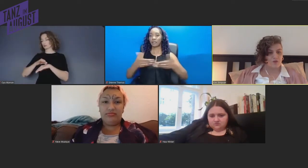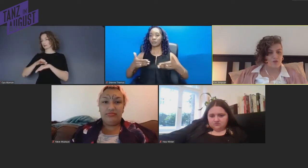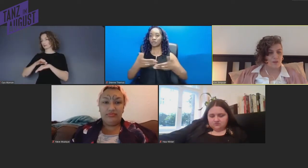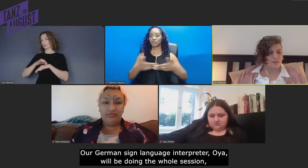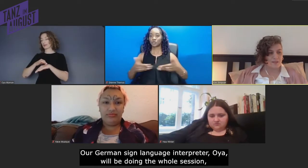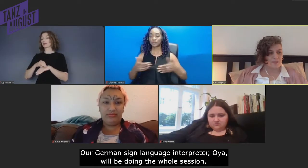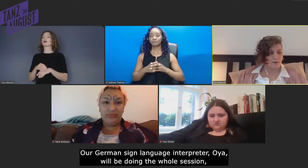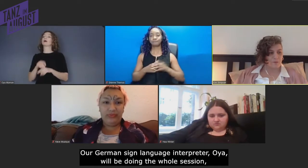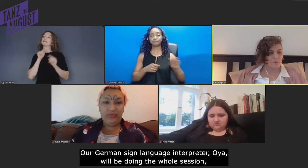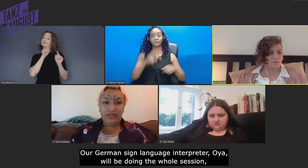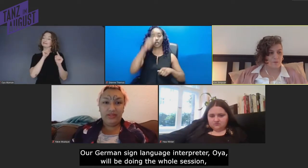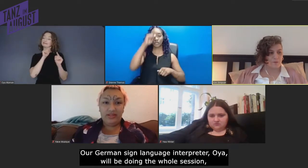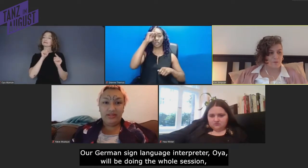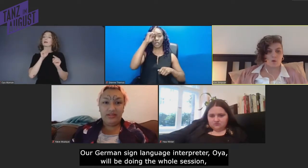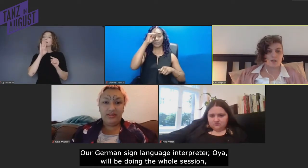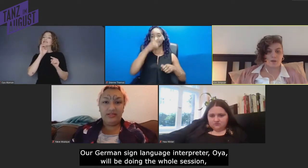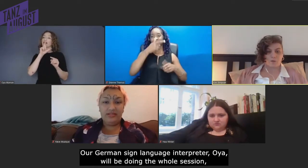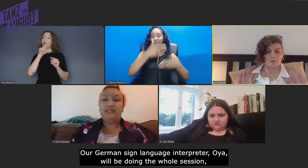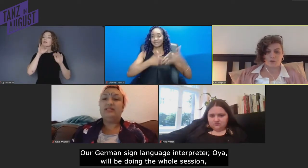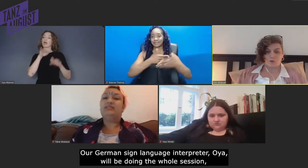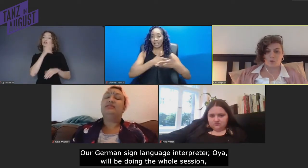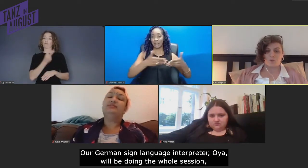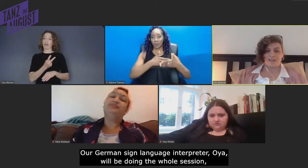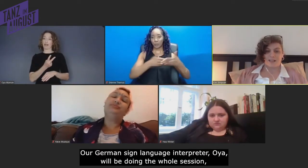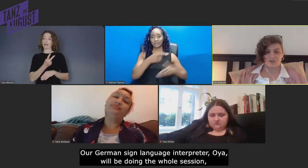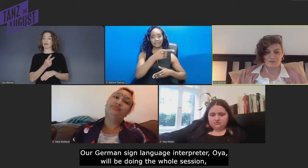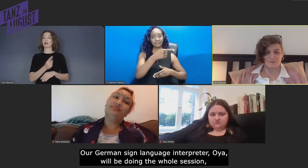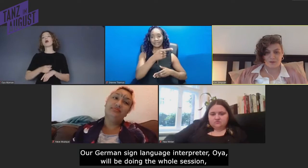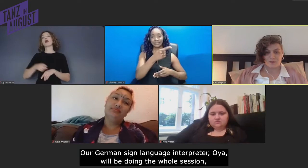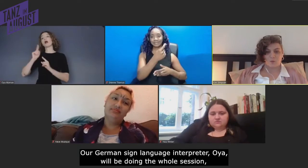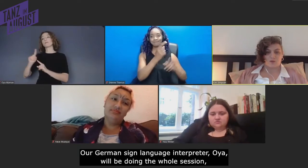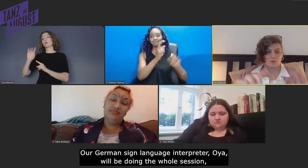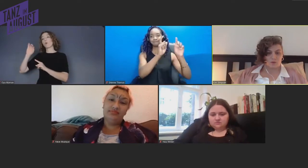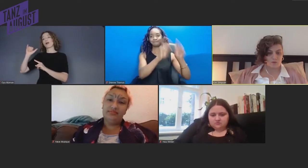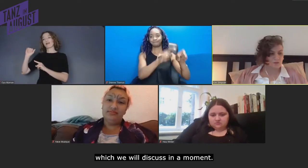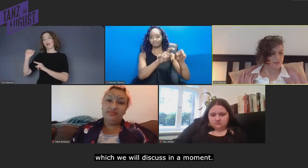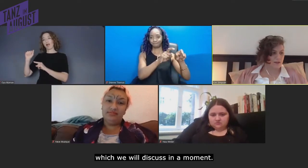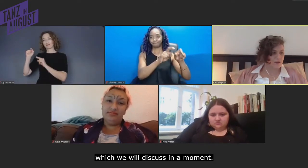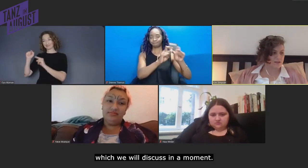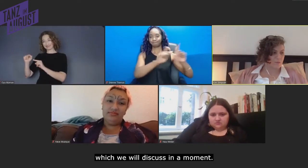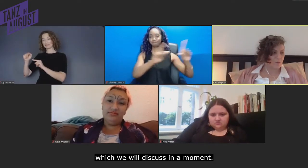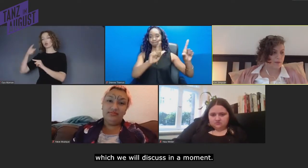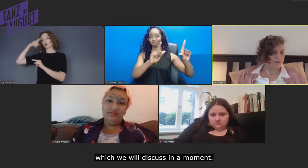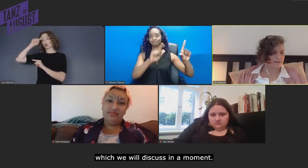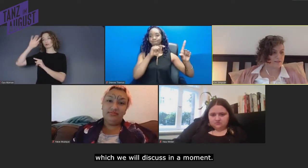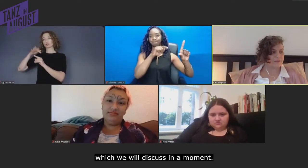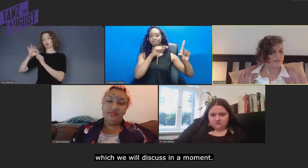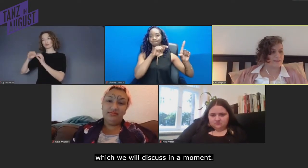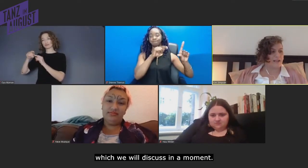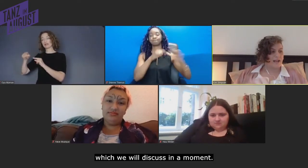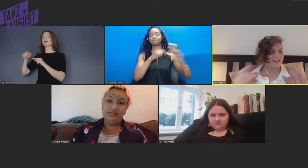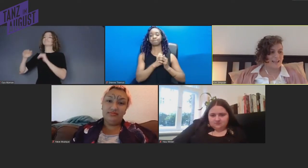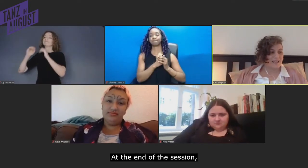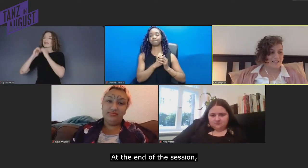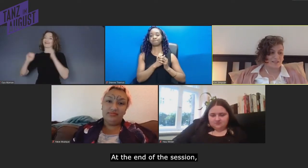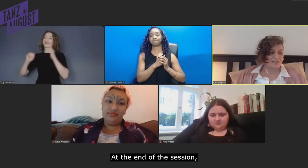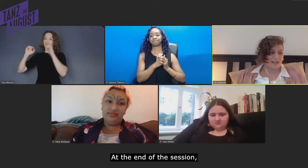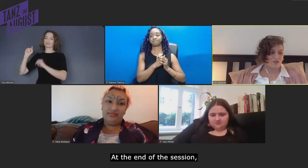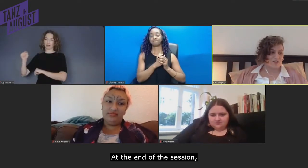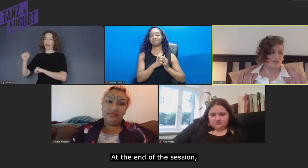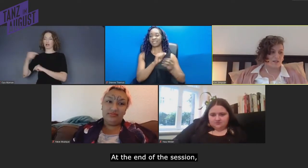Our German sign language interpreter, Oya, will be doing the whole session, which we'll discuss in a moment. And at the end